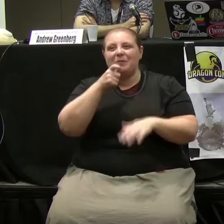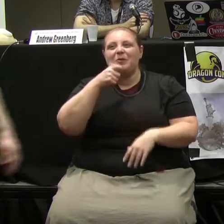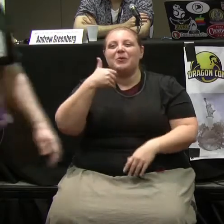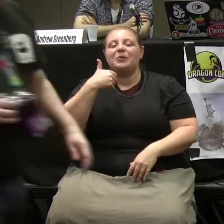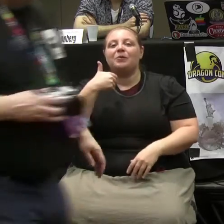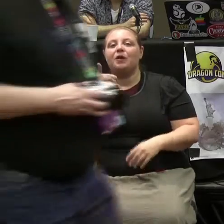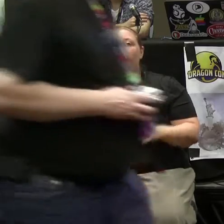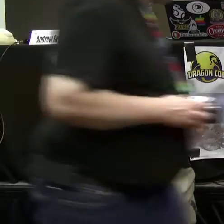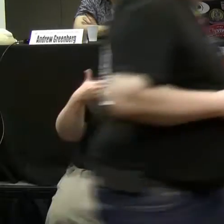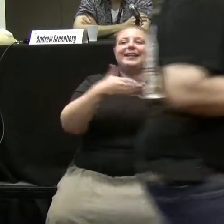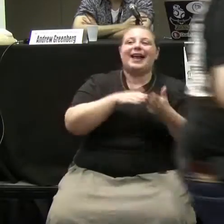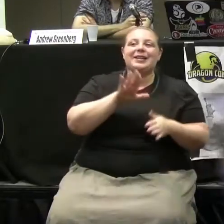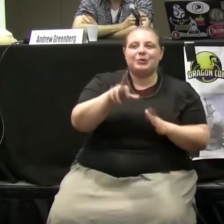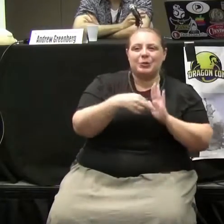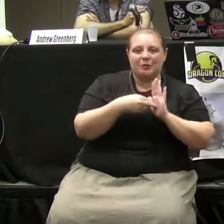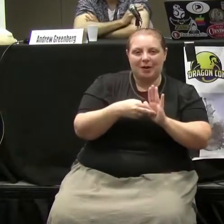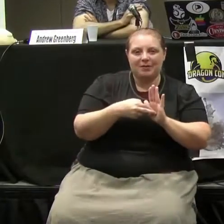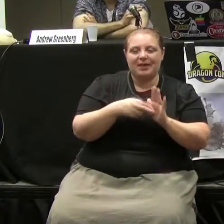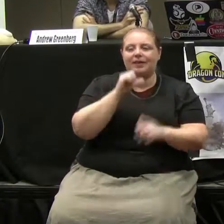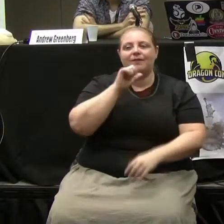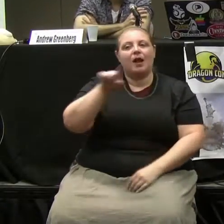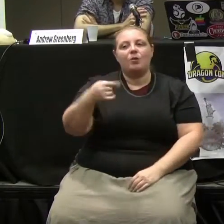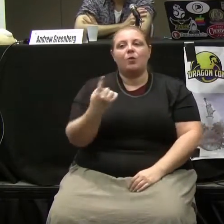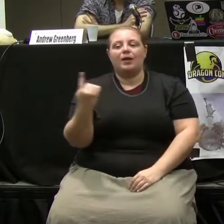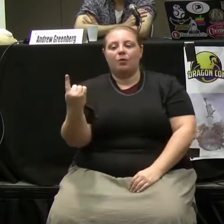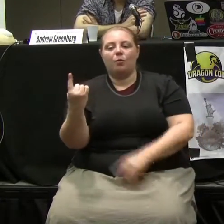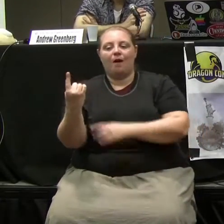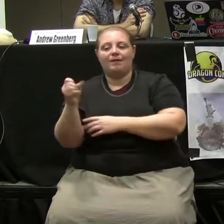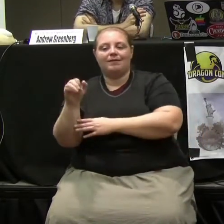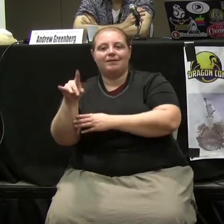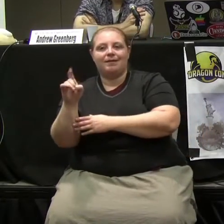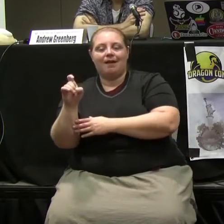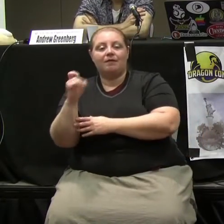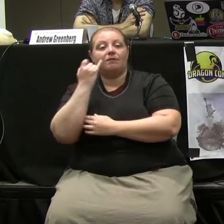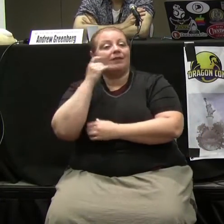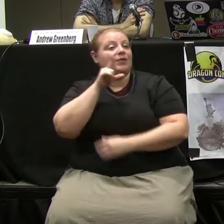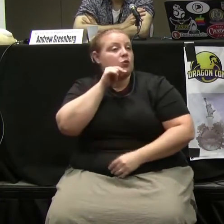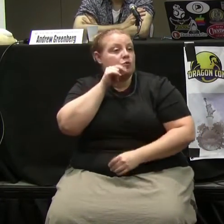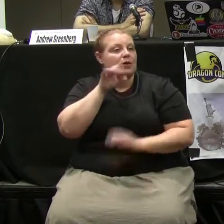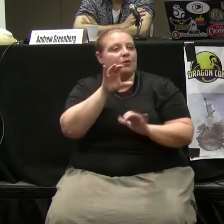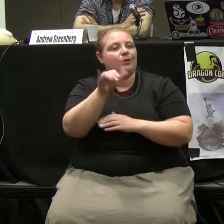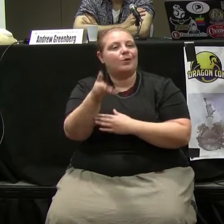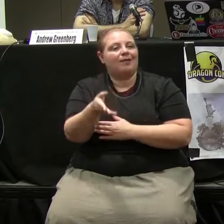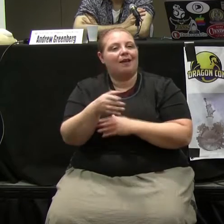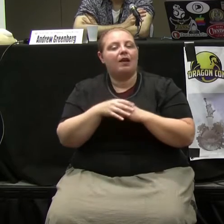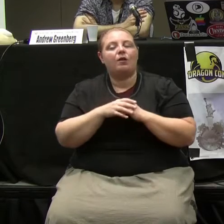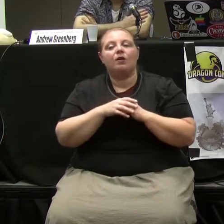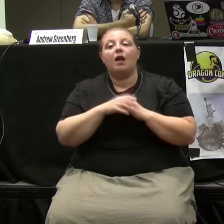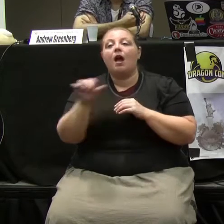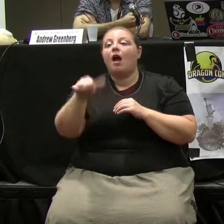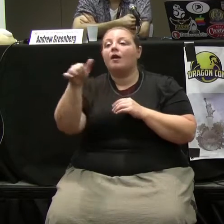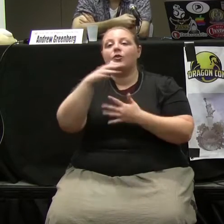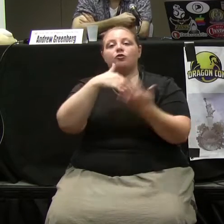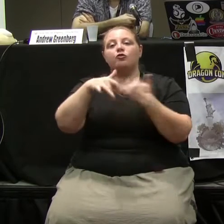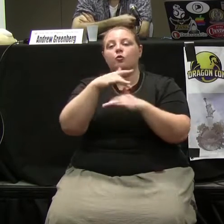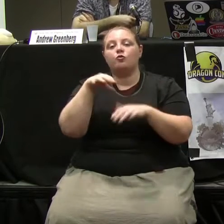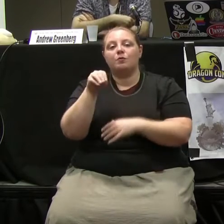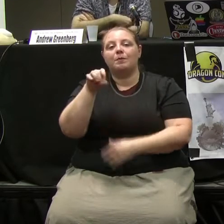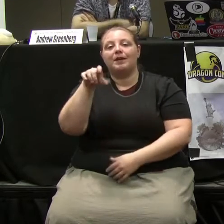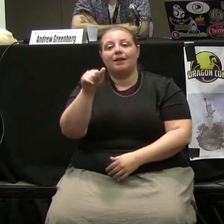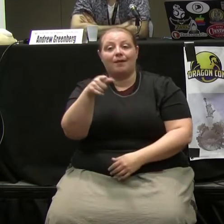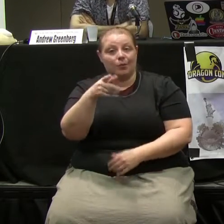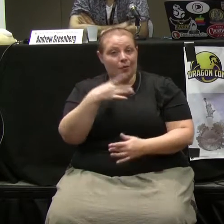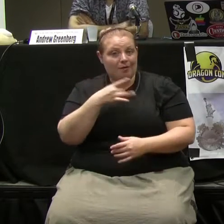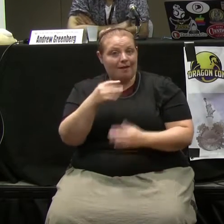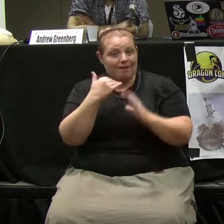of things. Don't just like buy into their own narrative. If you're on Twitter, do it there. If you're on any other social media, if you use your email and you're a really good